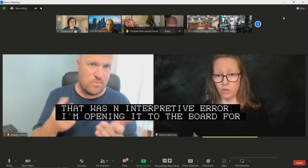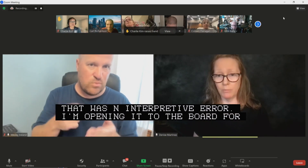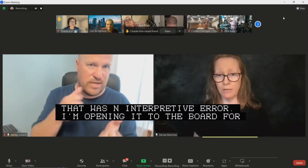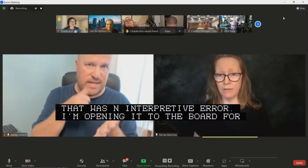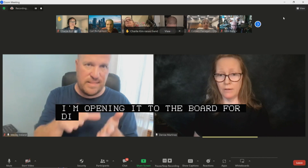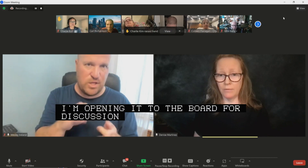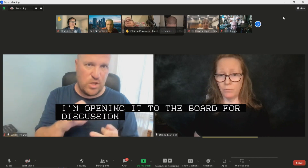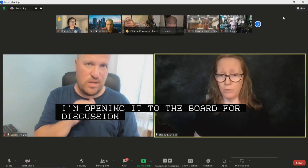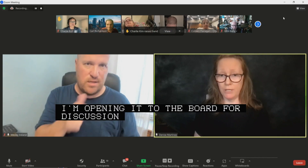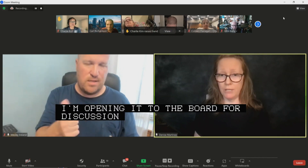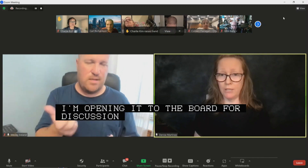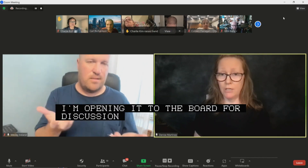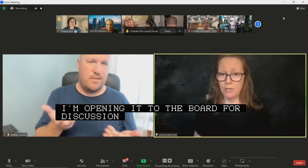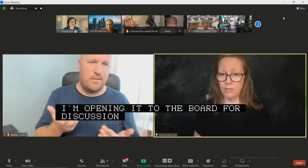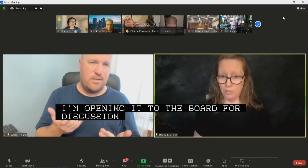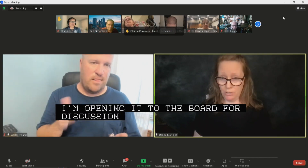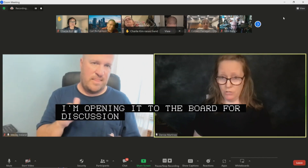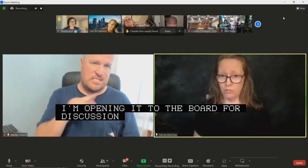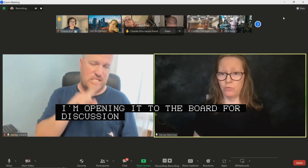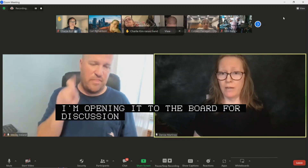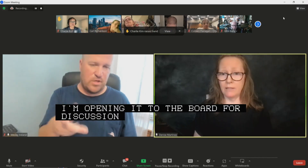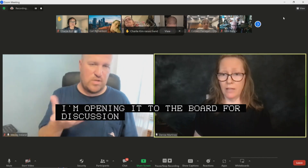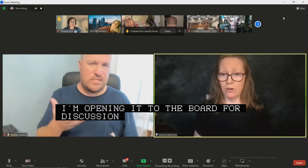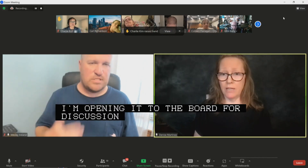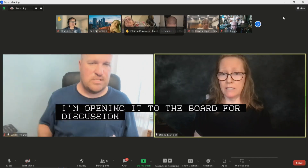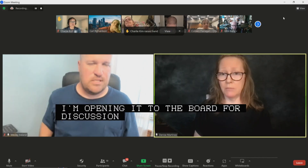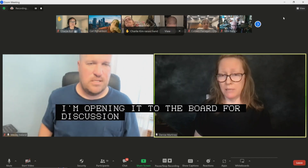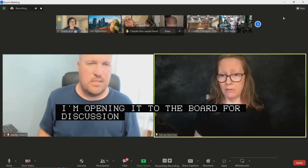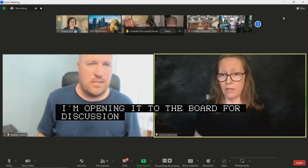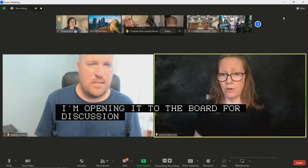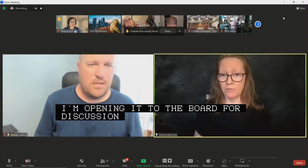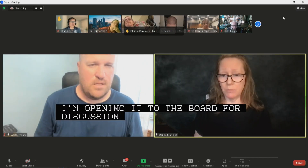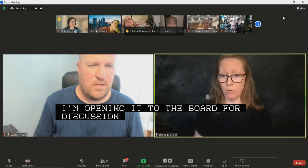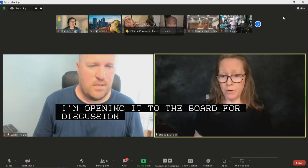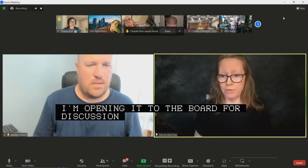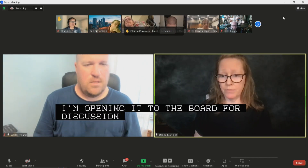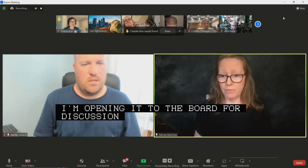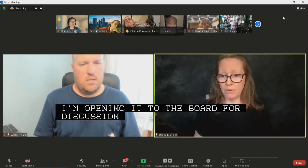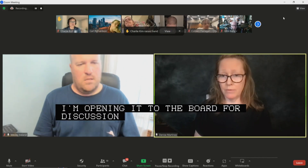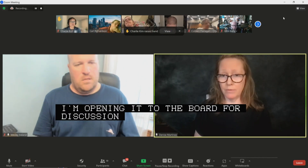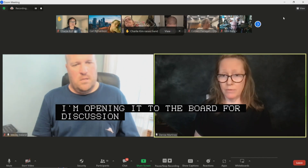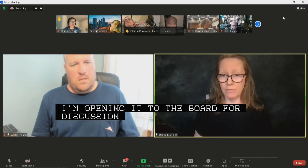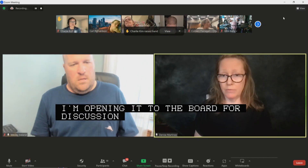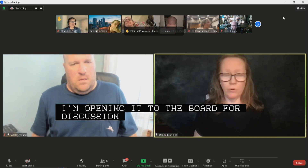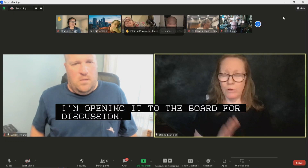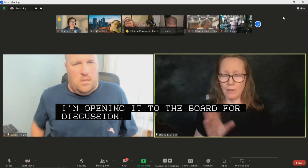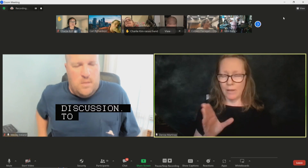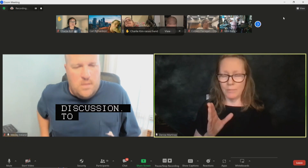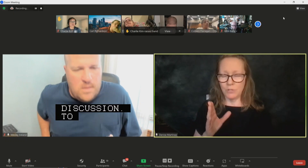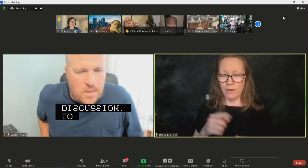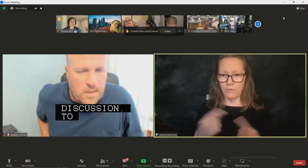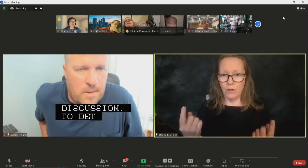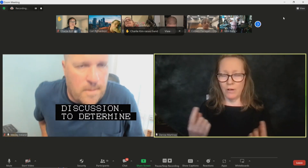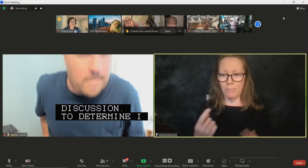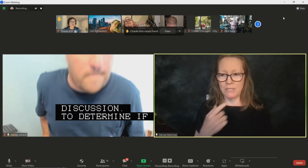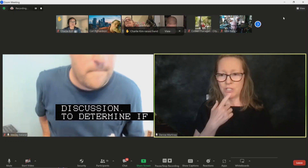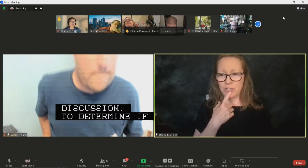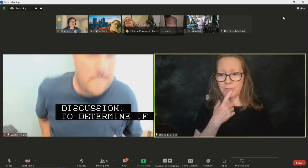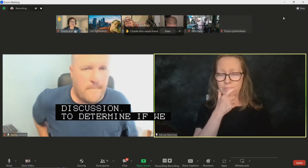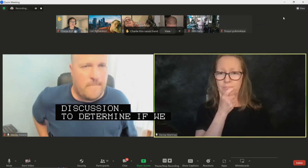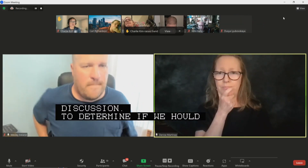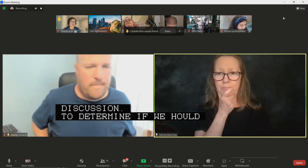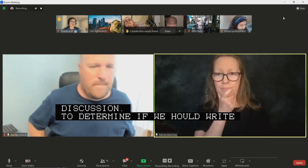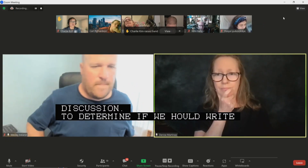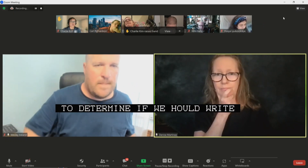To determine if we should write the letter and submit the letter of support. I'm sorry, for